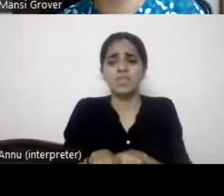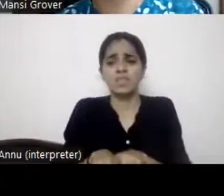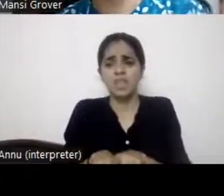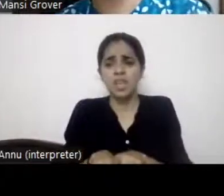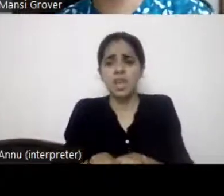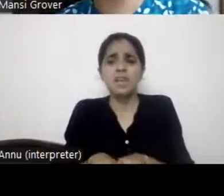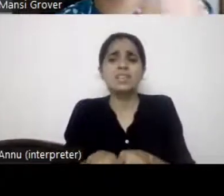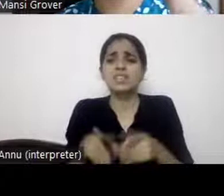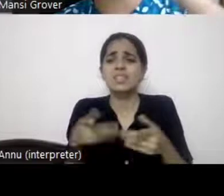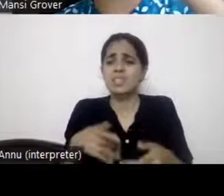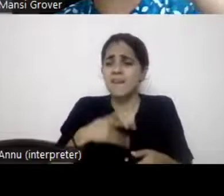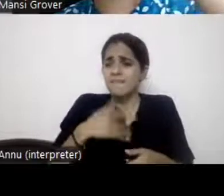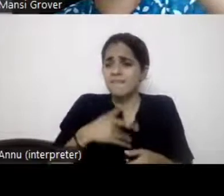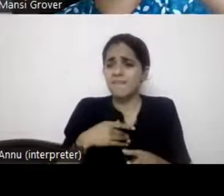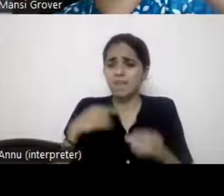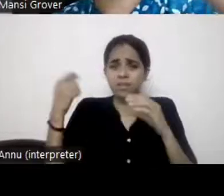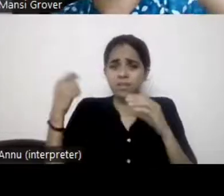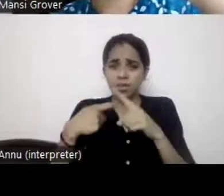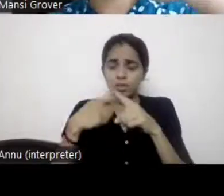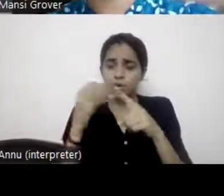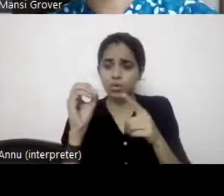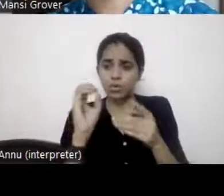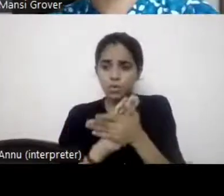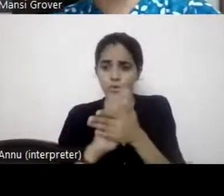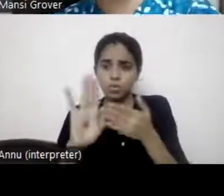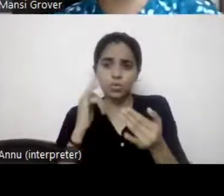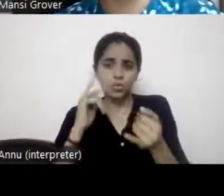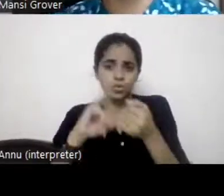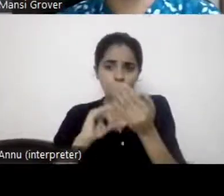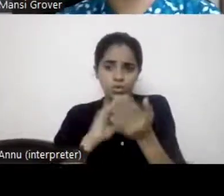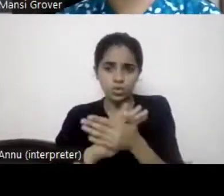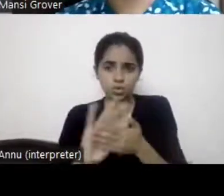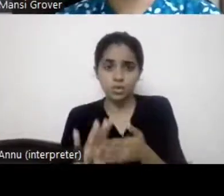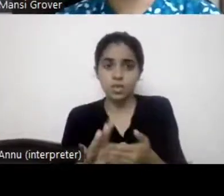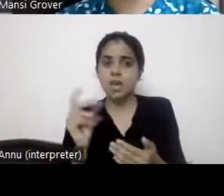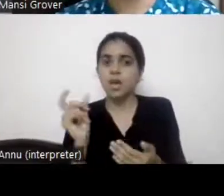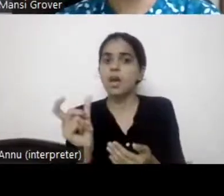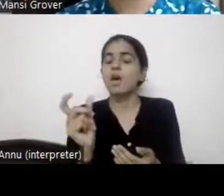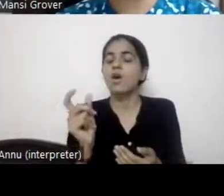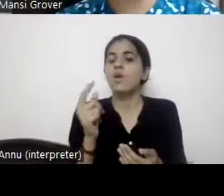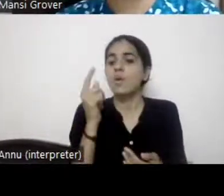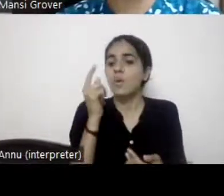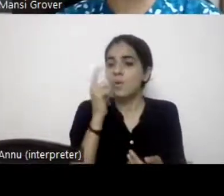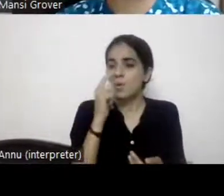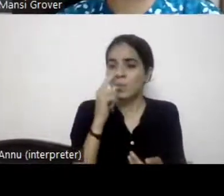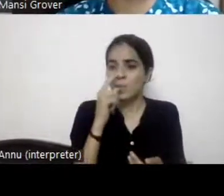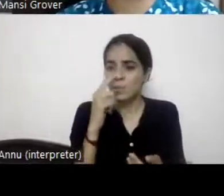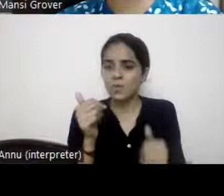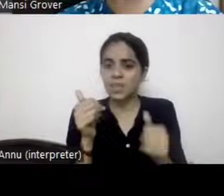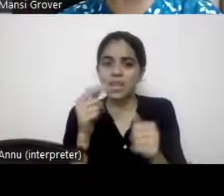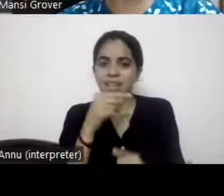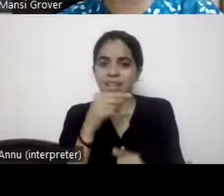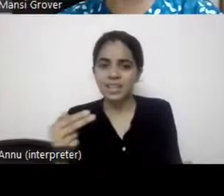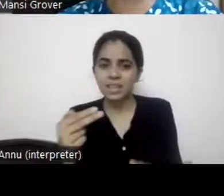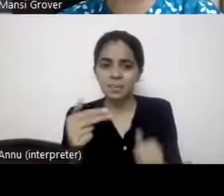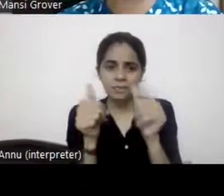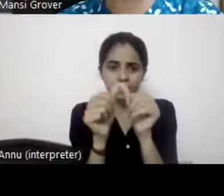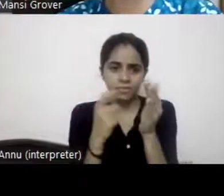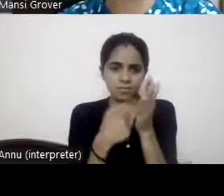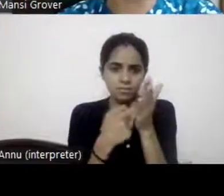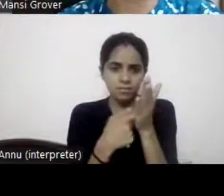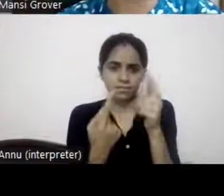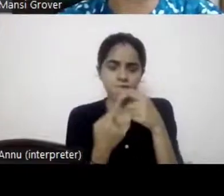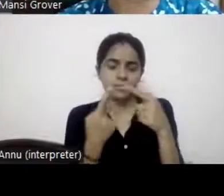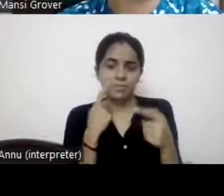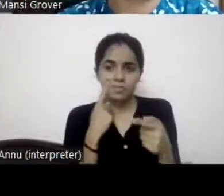agency. In the film Coaches, one would see that Aarti was basically convinced by her